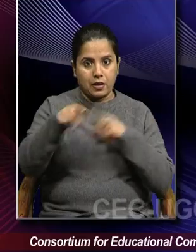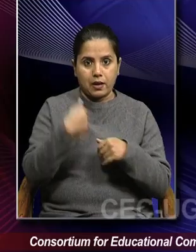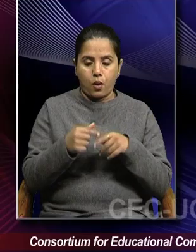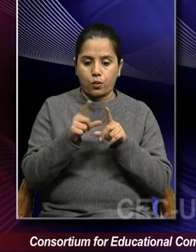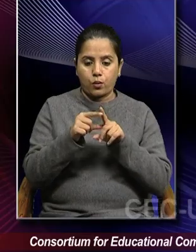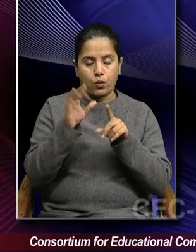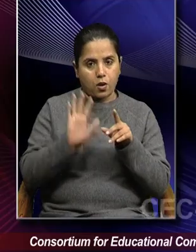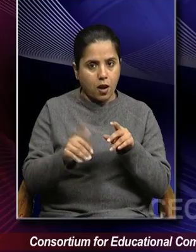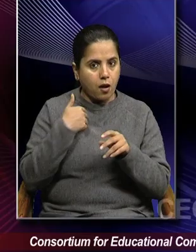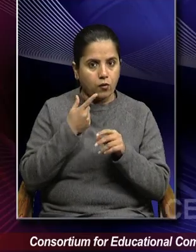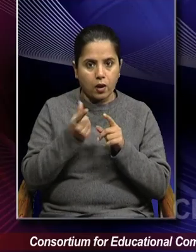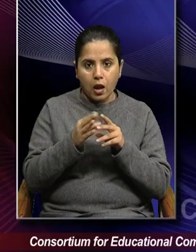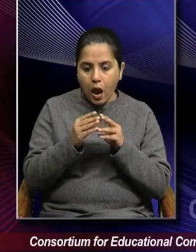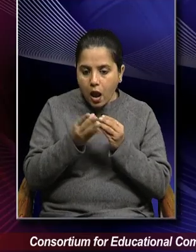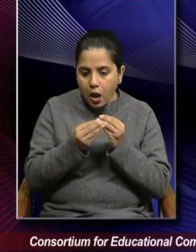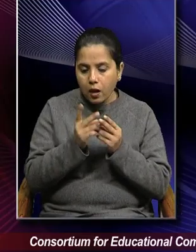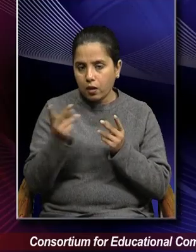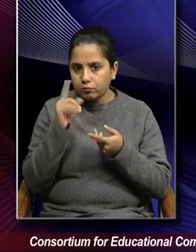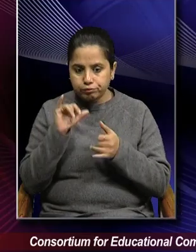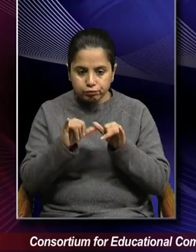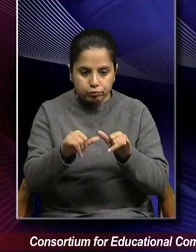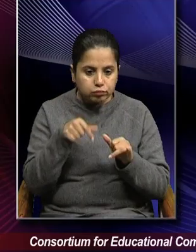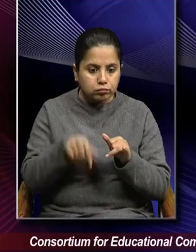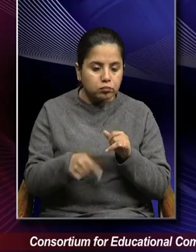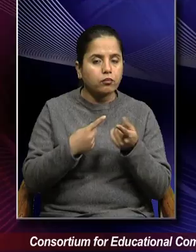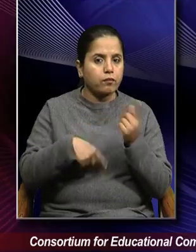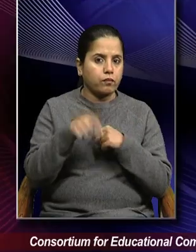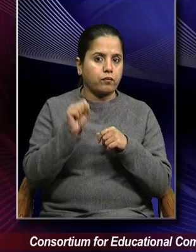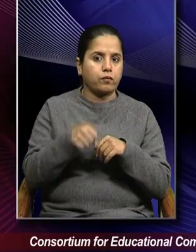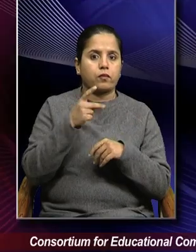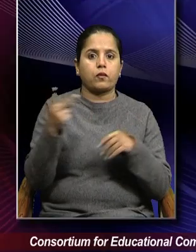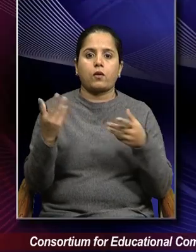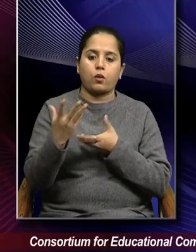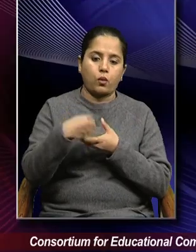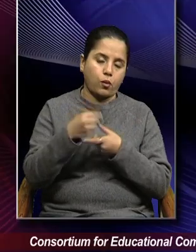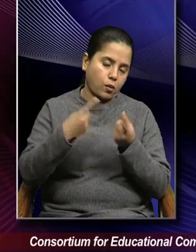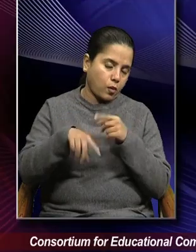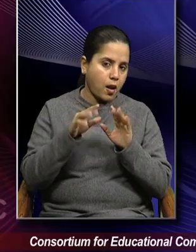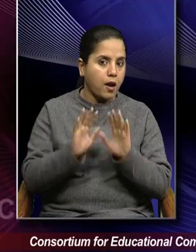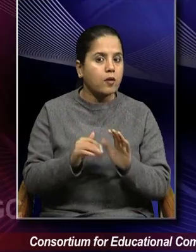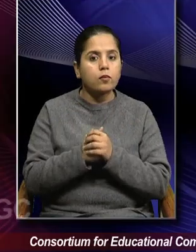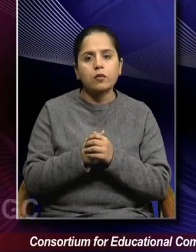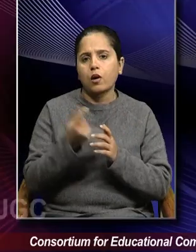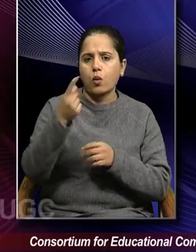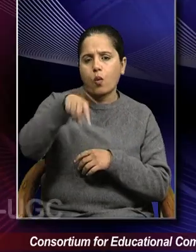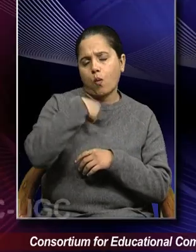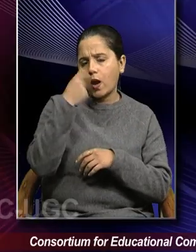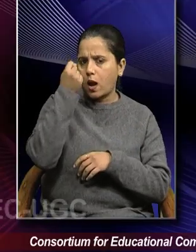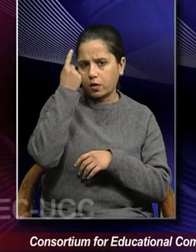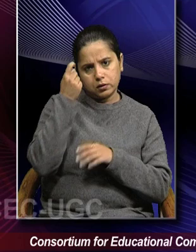cash or when we are issuing physical currency, of course there is a cost involved into it. So we all understand